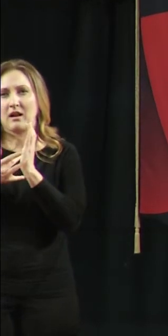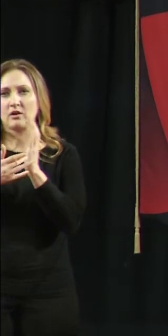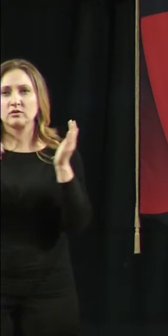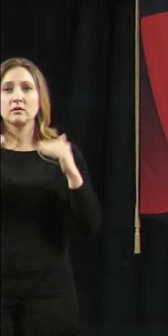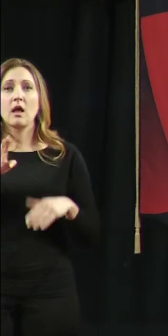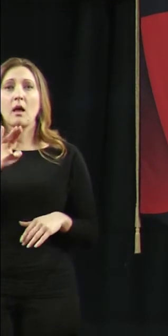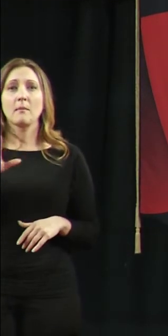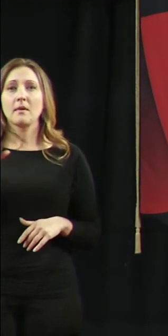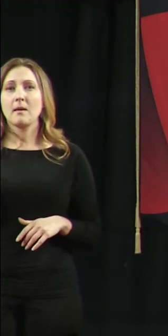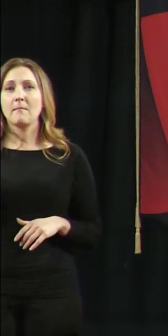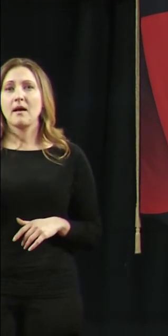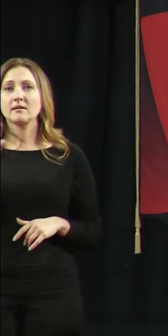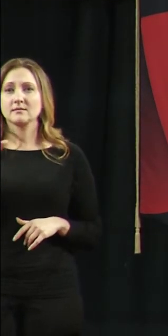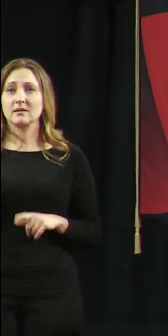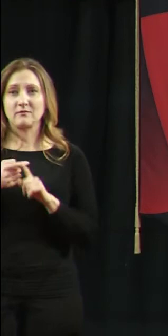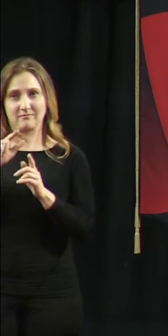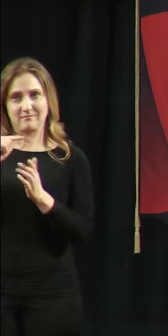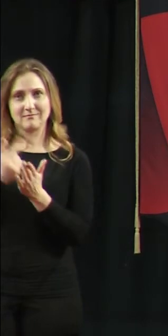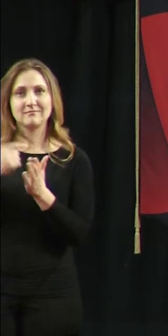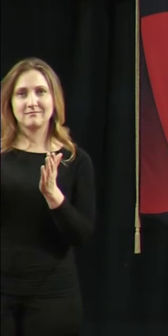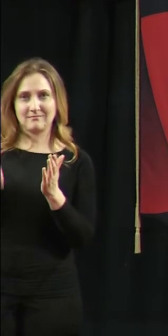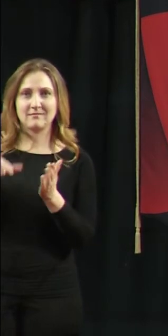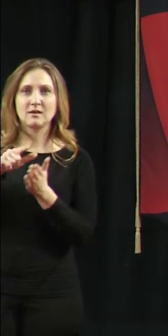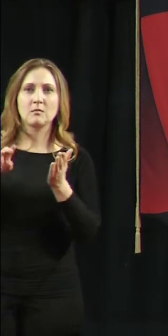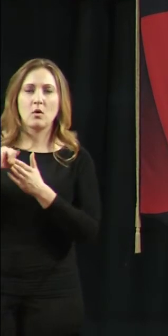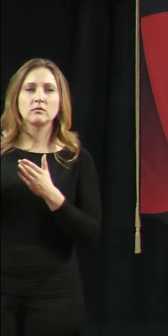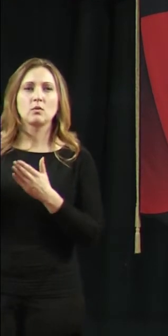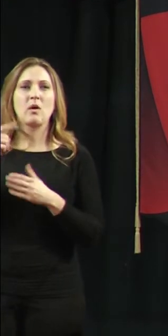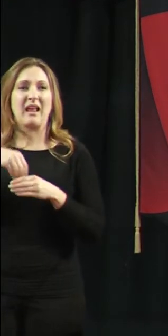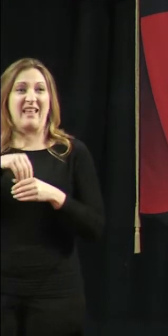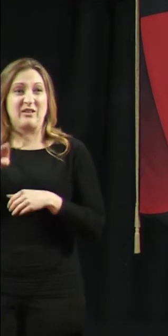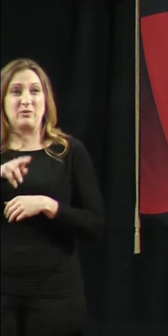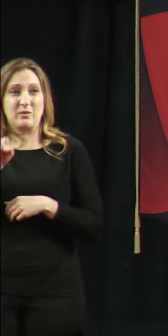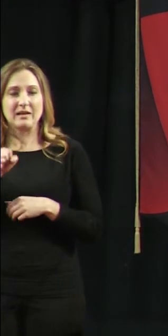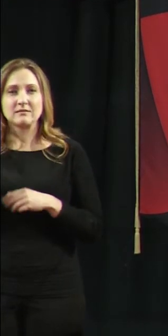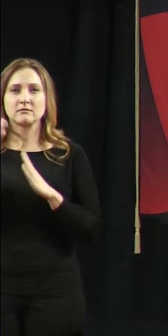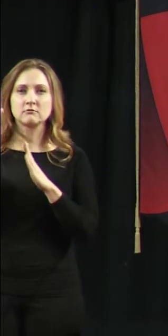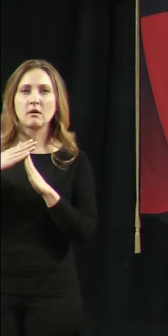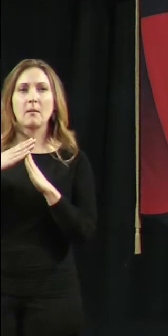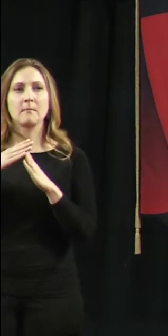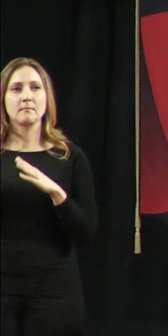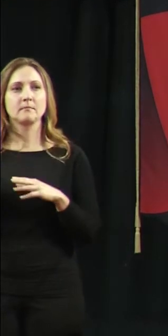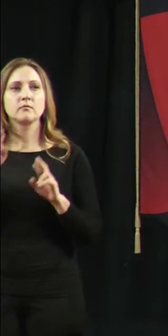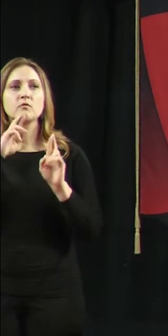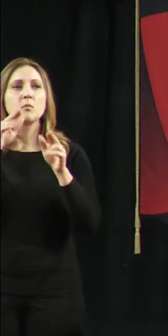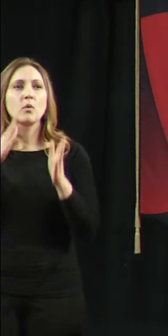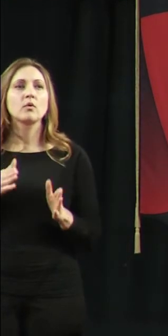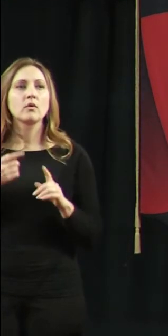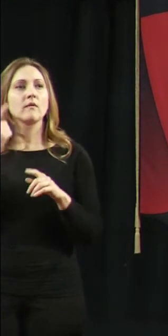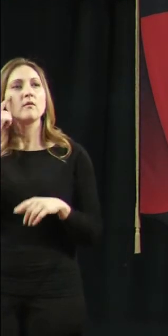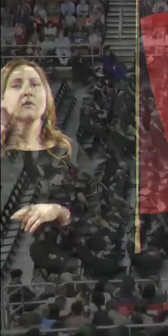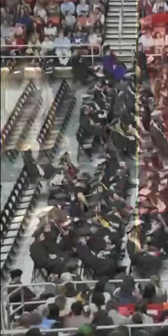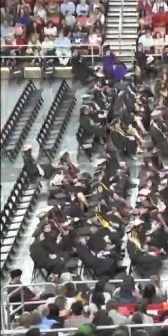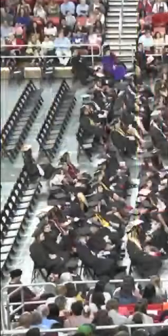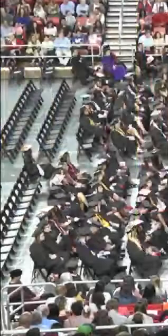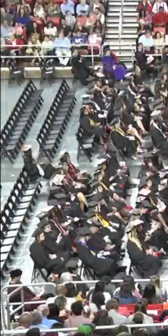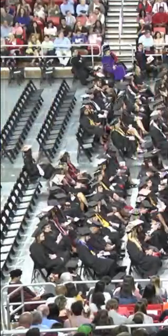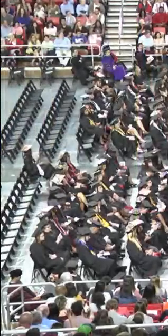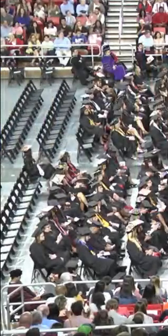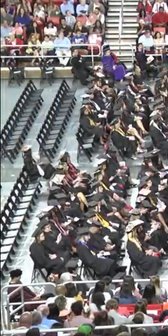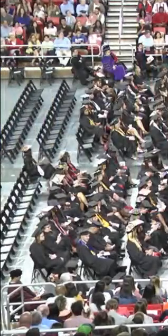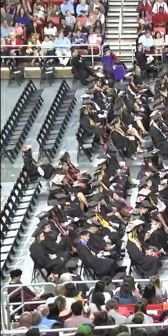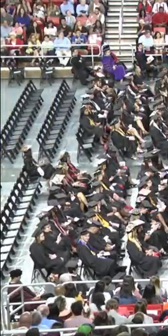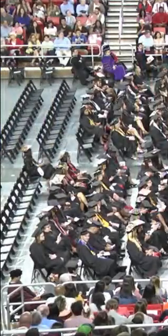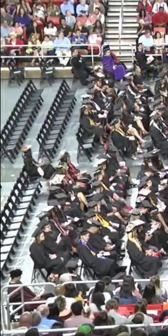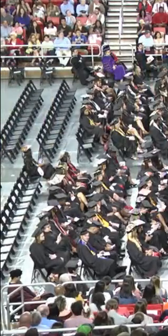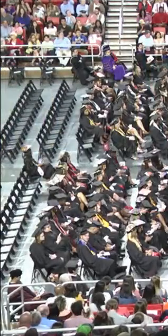Lamar University graduate, is one of the country's top network sports broadcasters for CBS Sports.